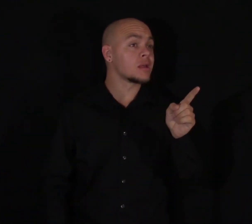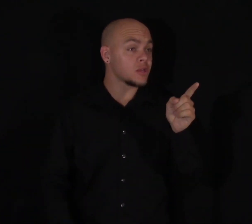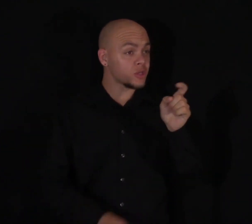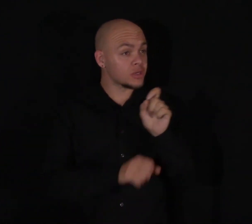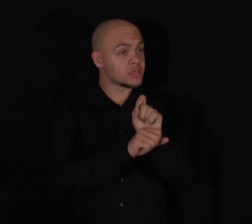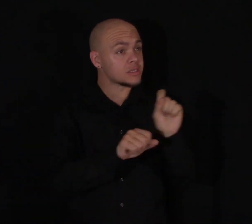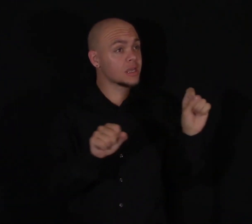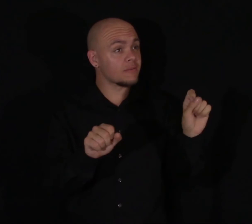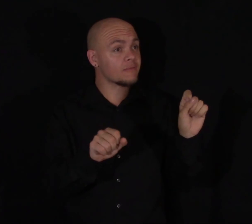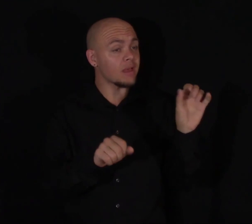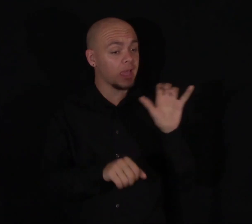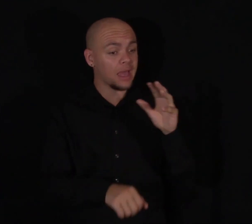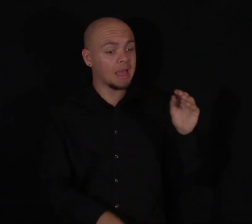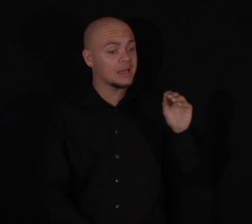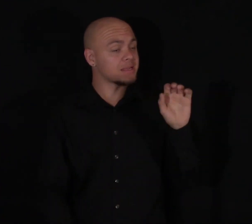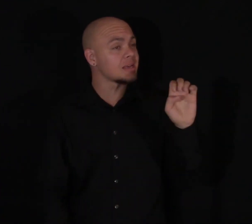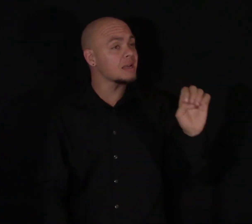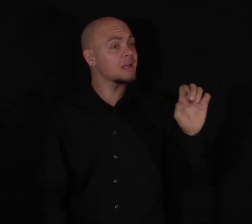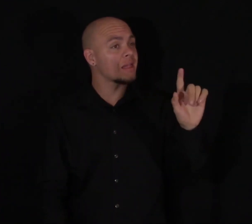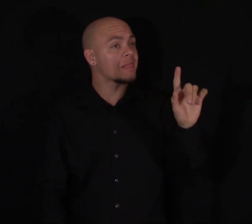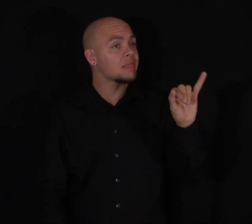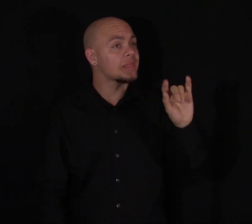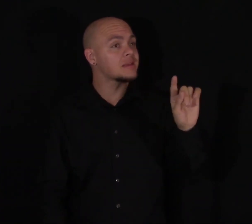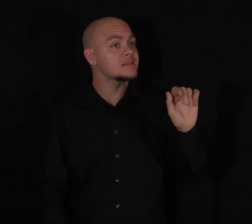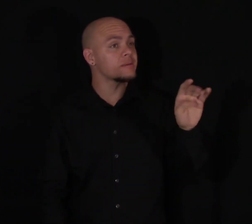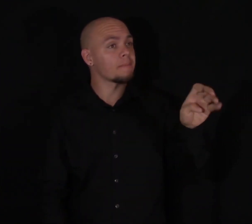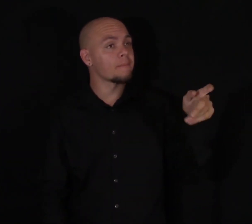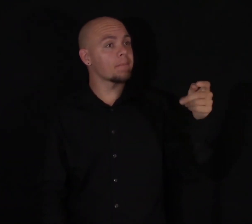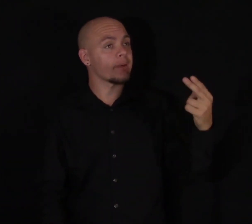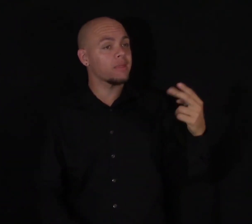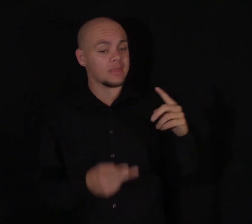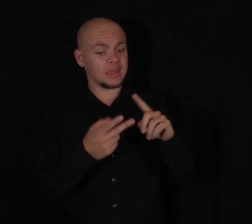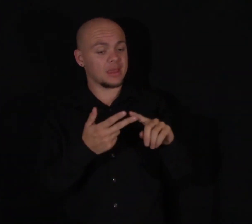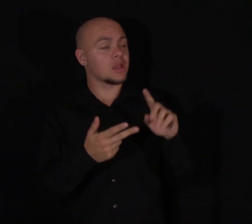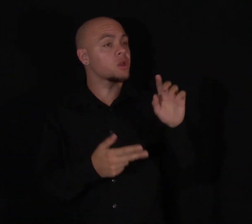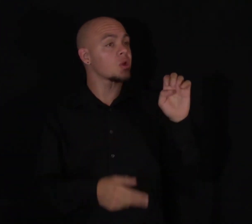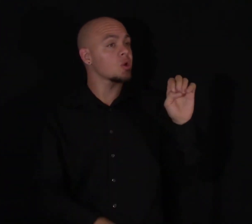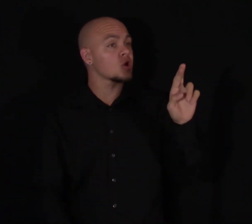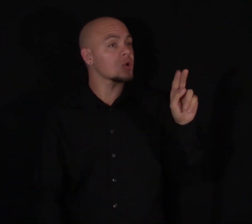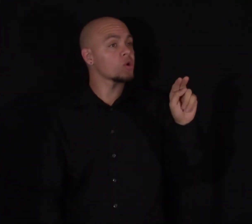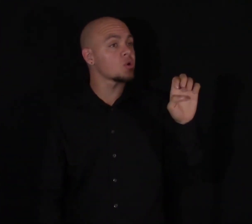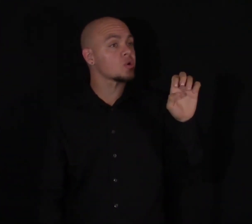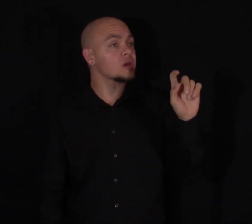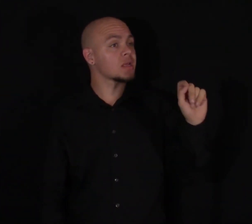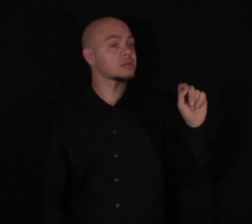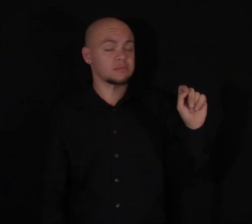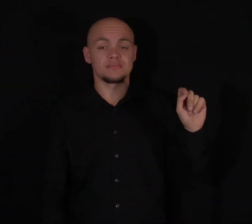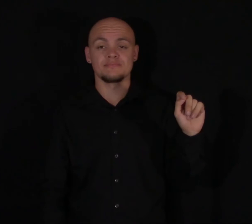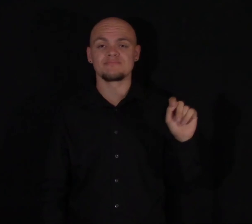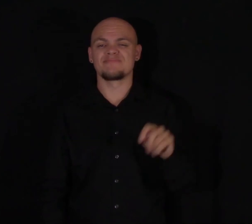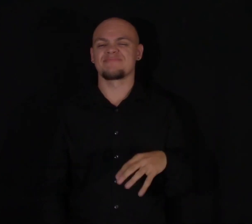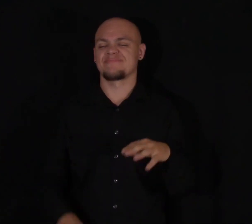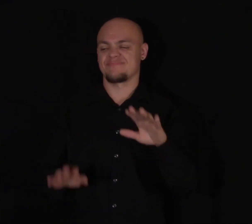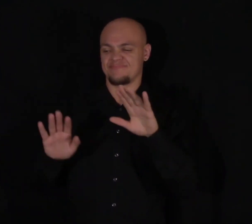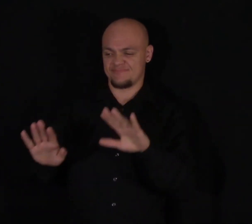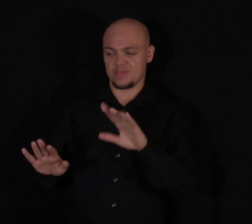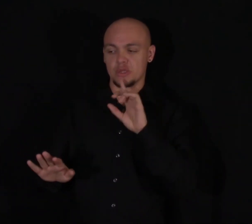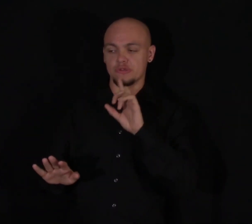Elizabeth and Ernest?" My father calmed me with assurances of their welfare, and endeavored, by dwelling on